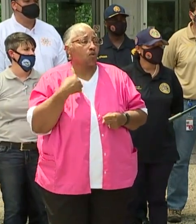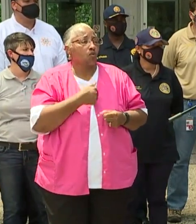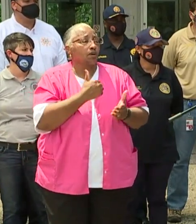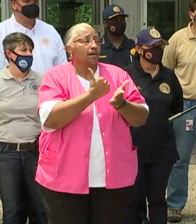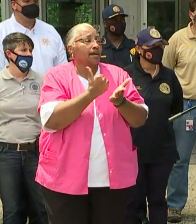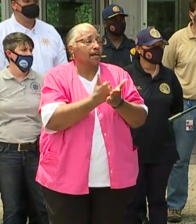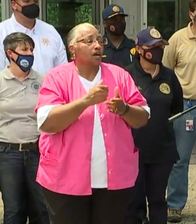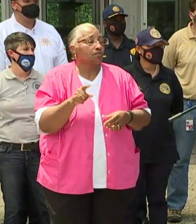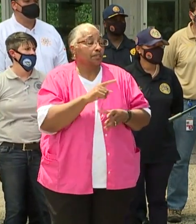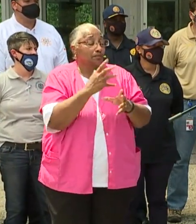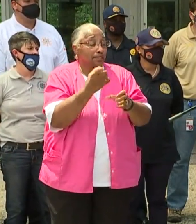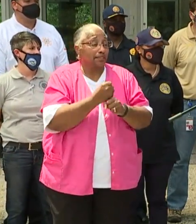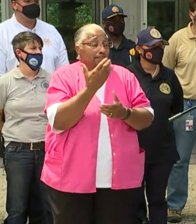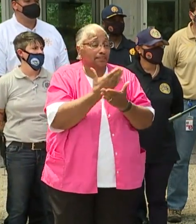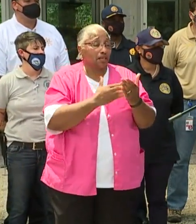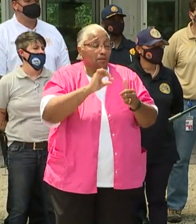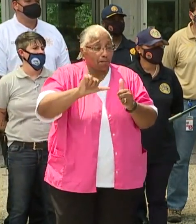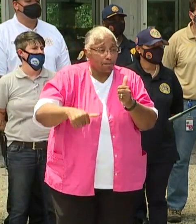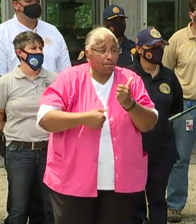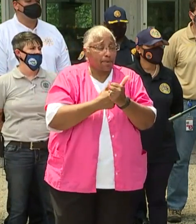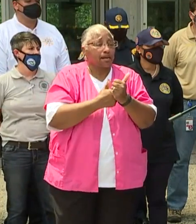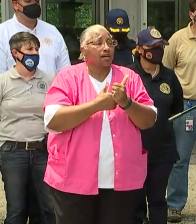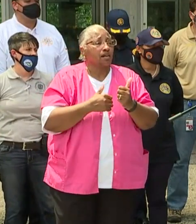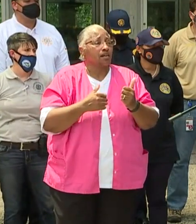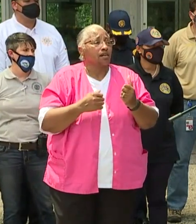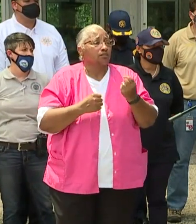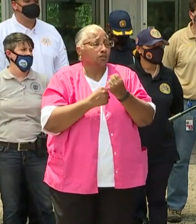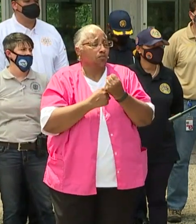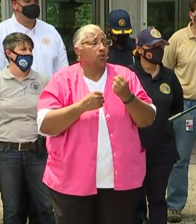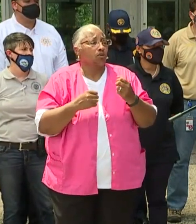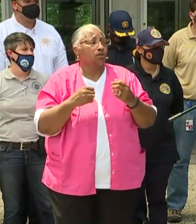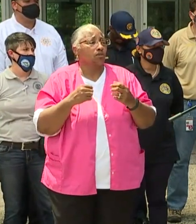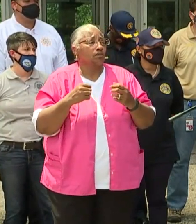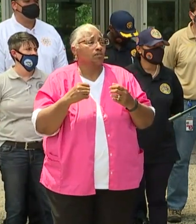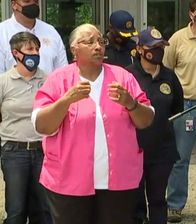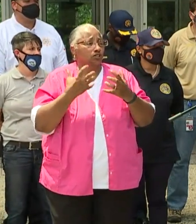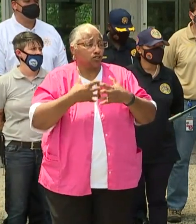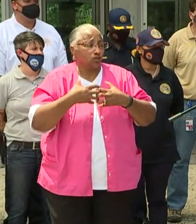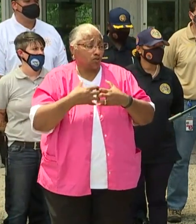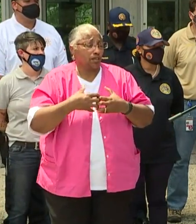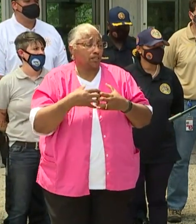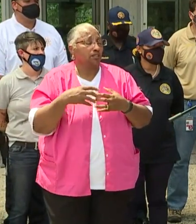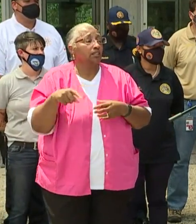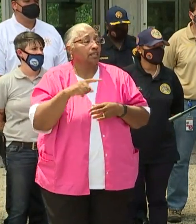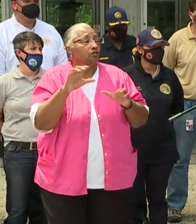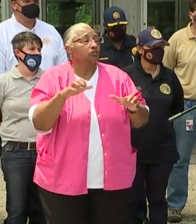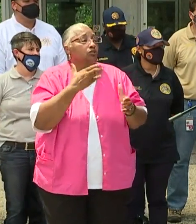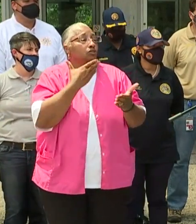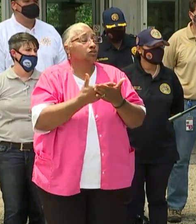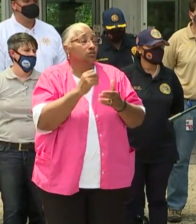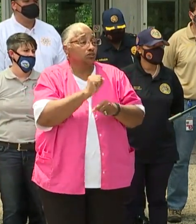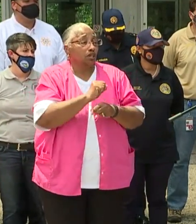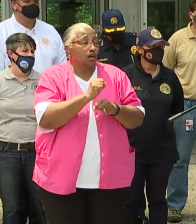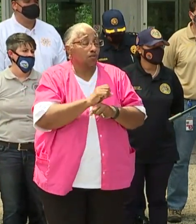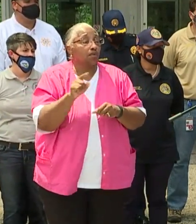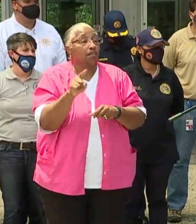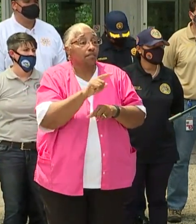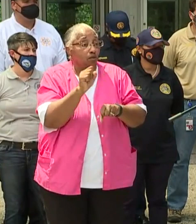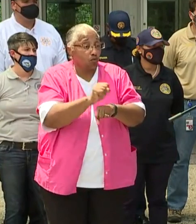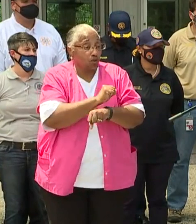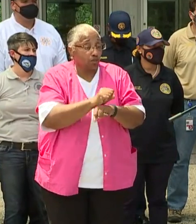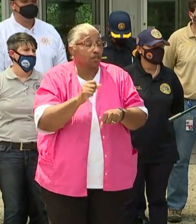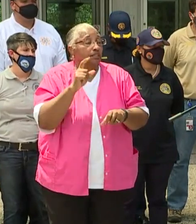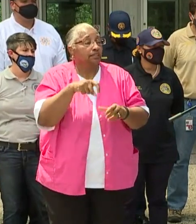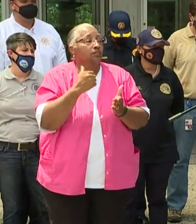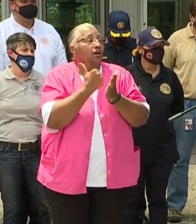them get some backup generators. We know they need to stay, and they're doing a good job, and they're working. So we need to